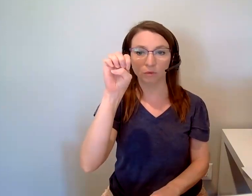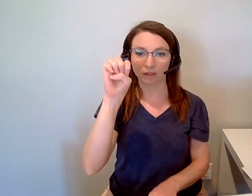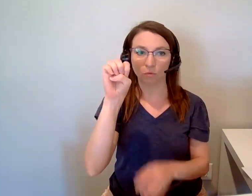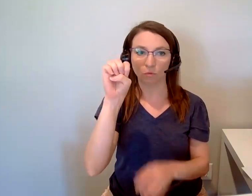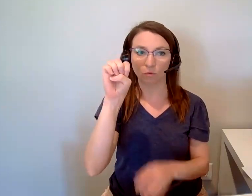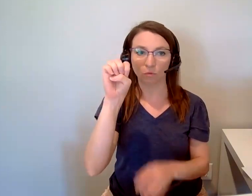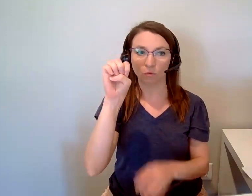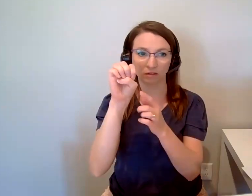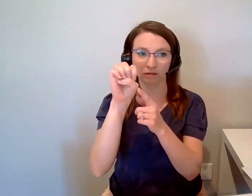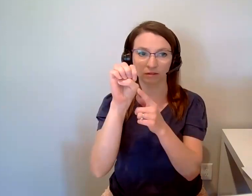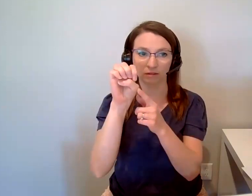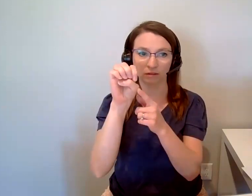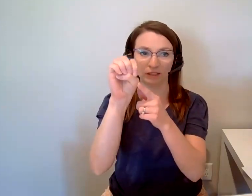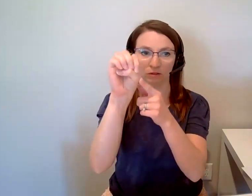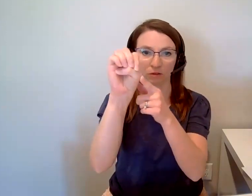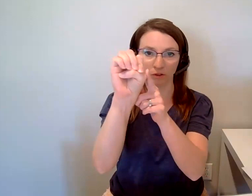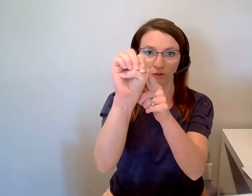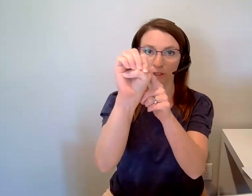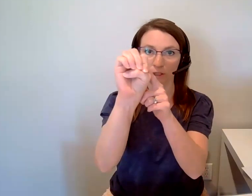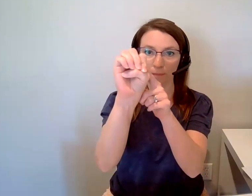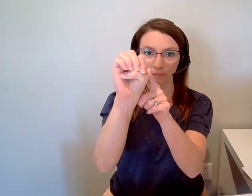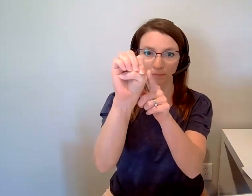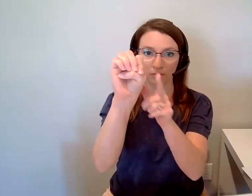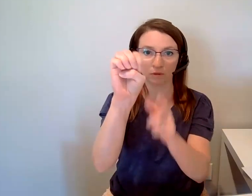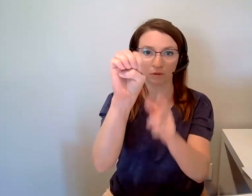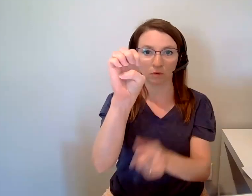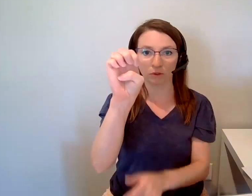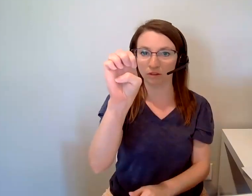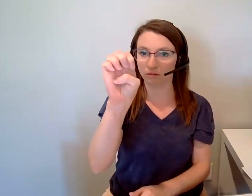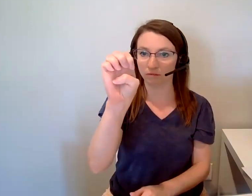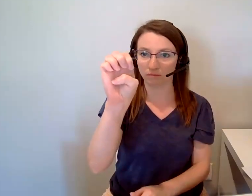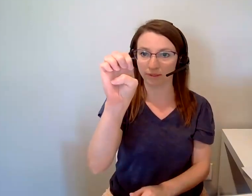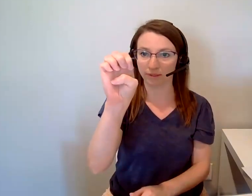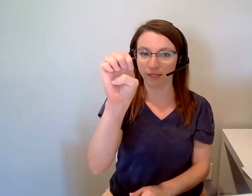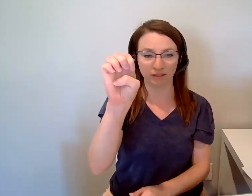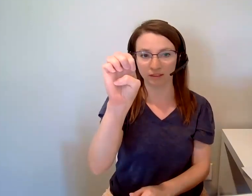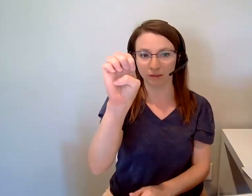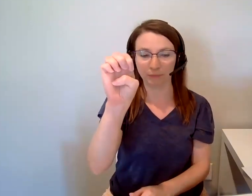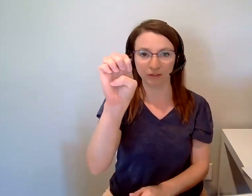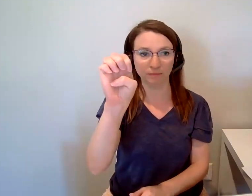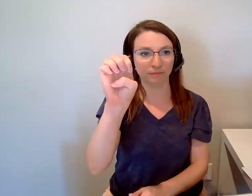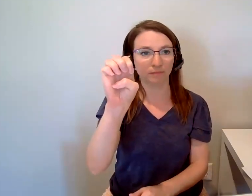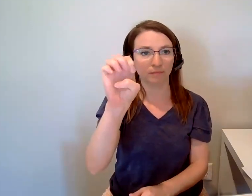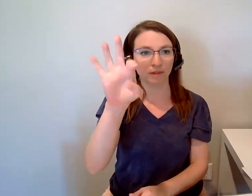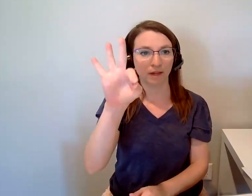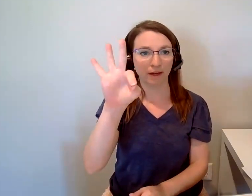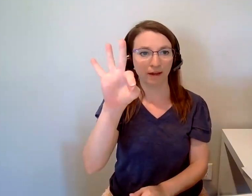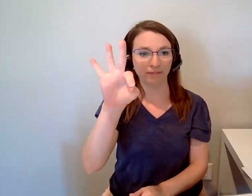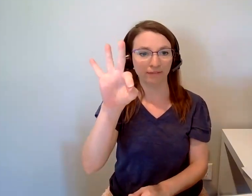you can rest your fingers on your thumb, or you can do that. It doesn't matter. F,